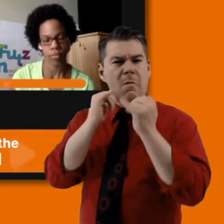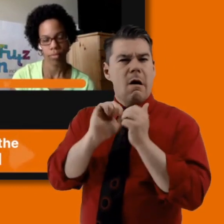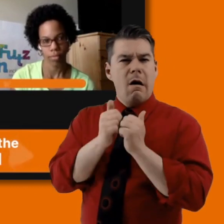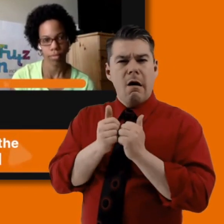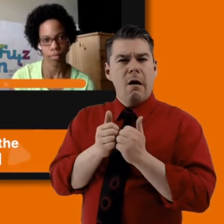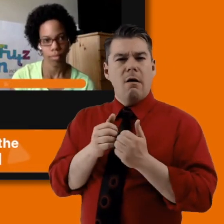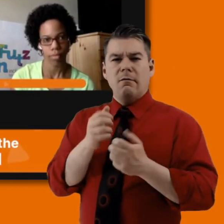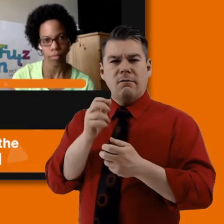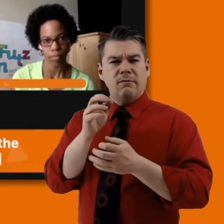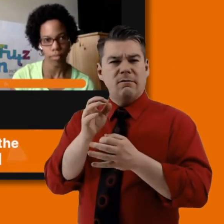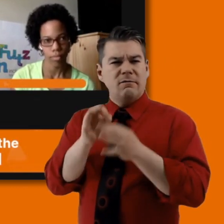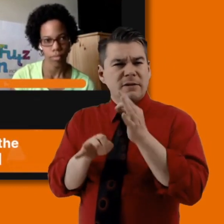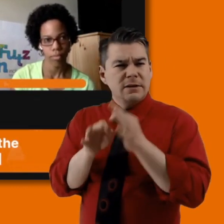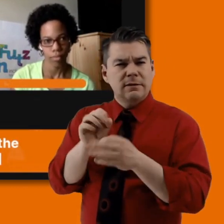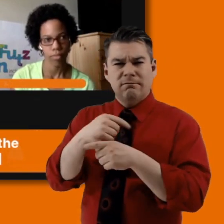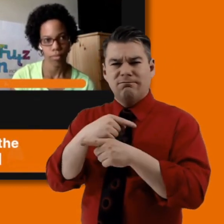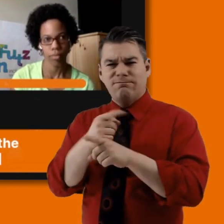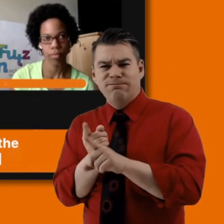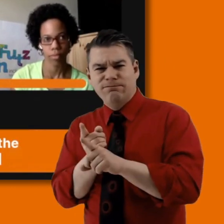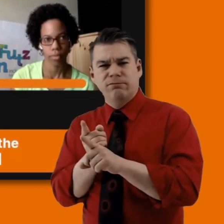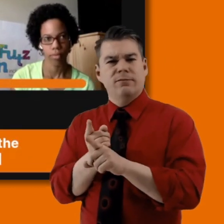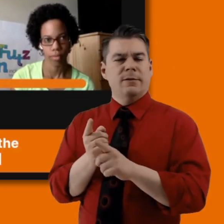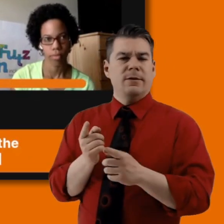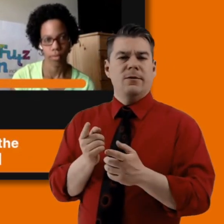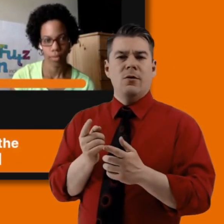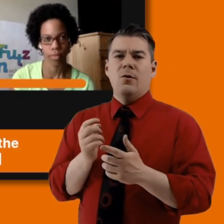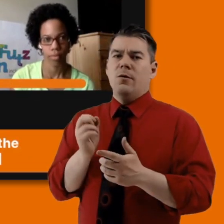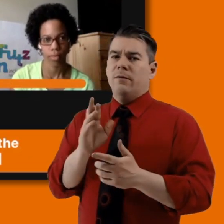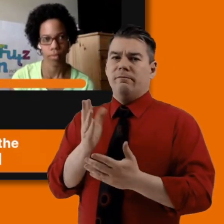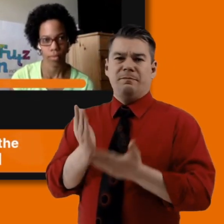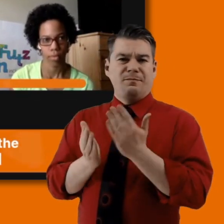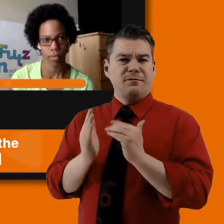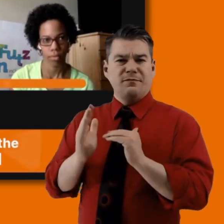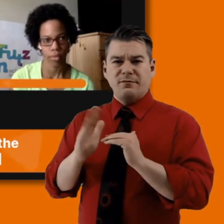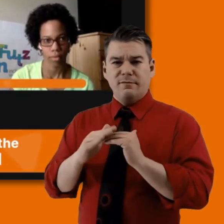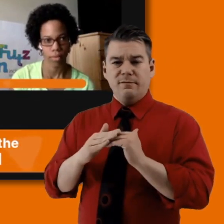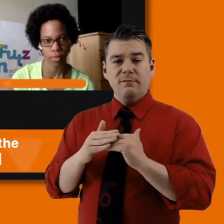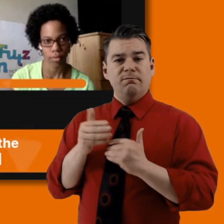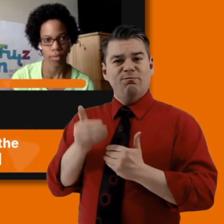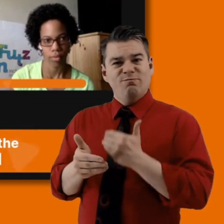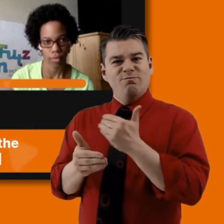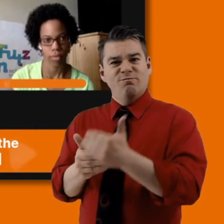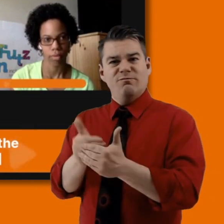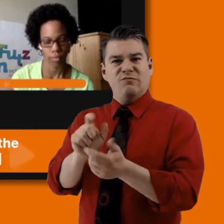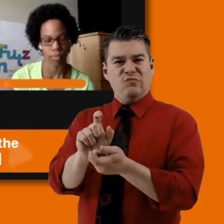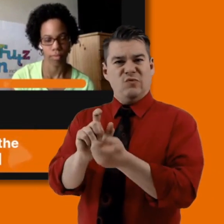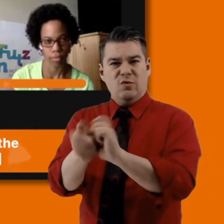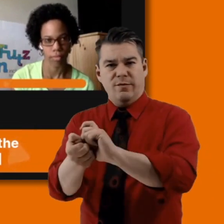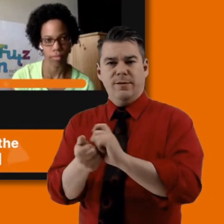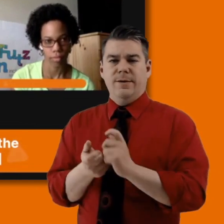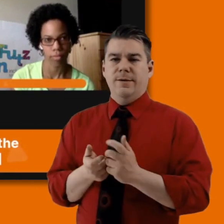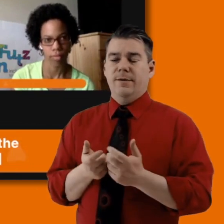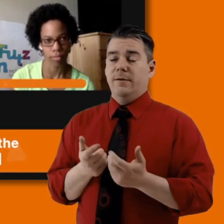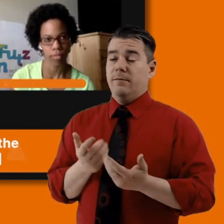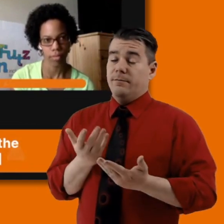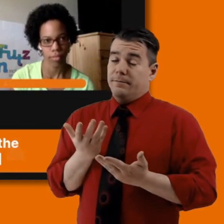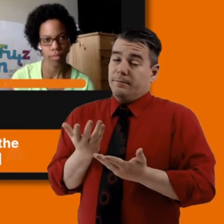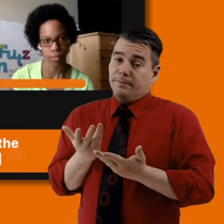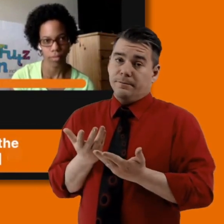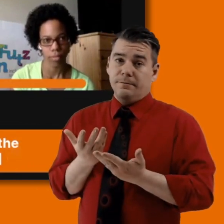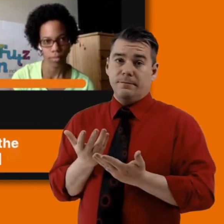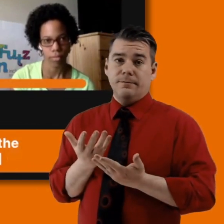we could correct some of the issues, or at least move towards change. So whether that's,